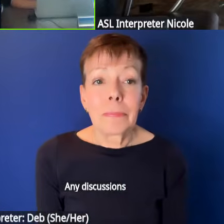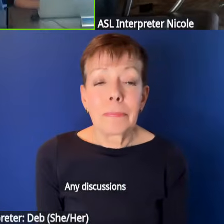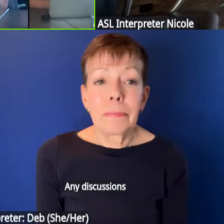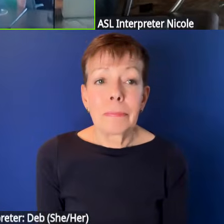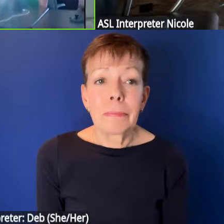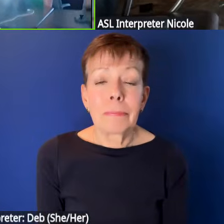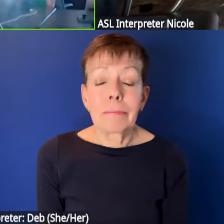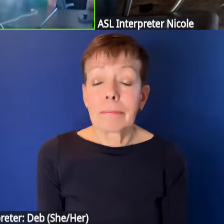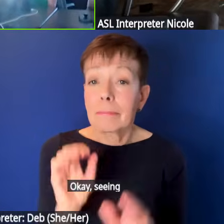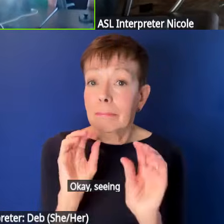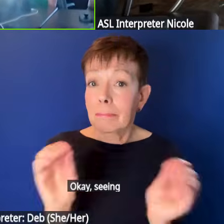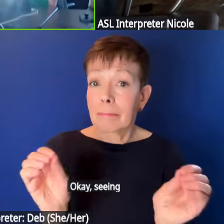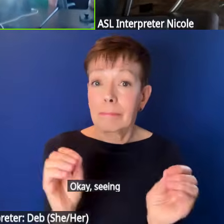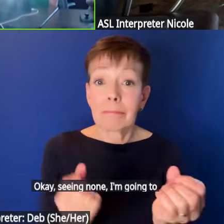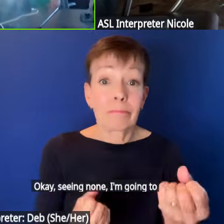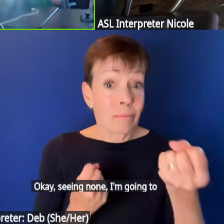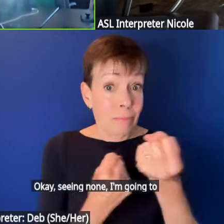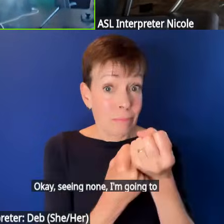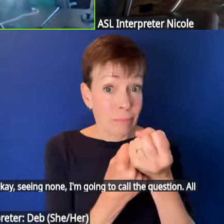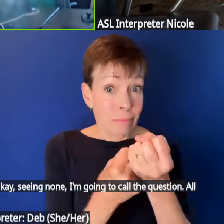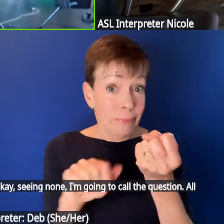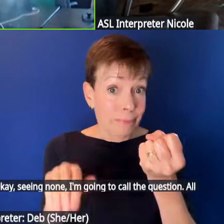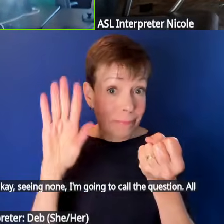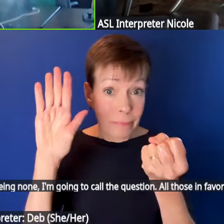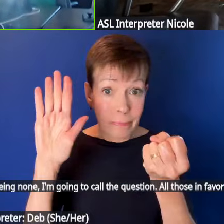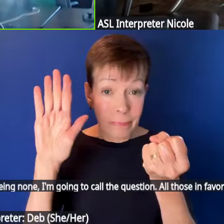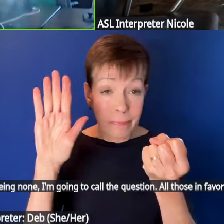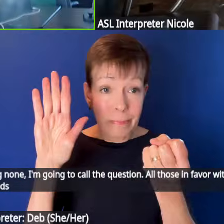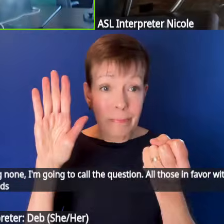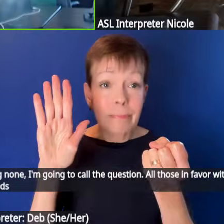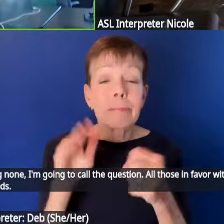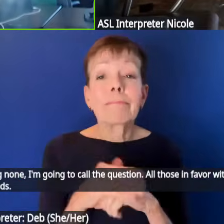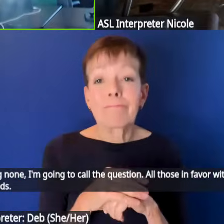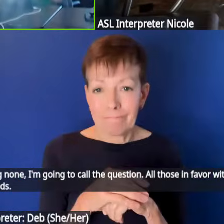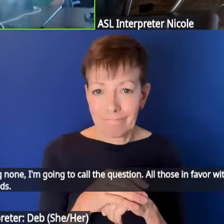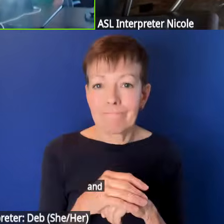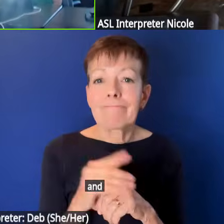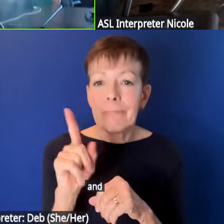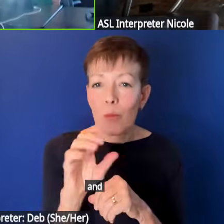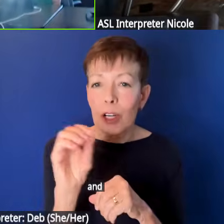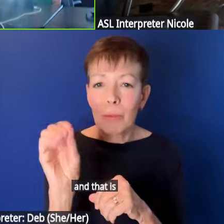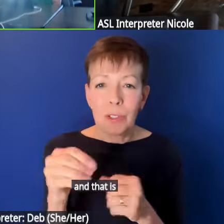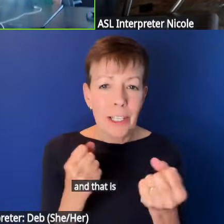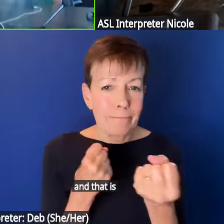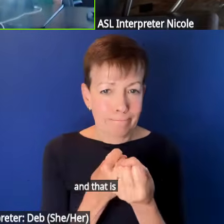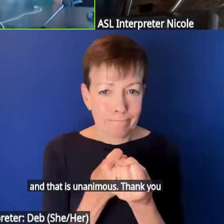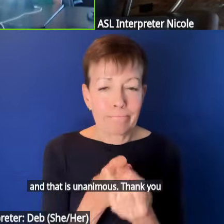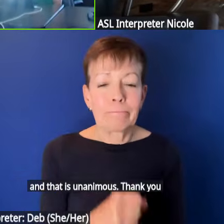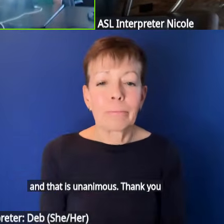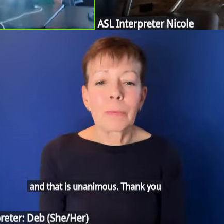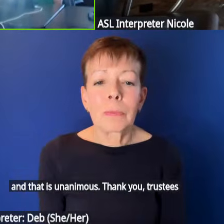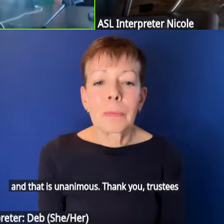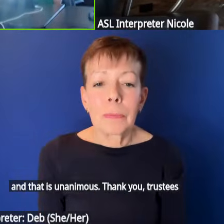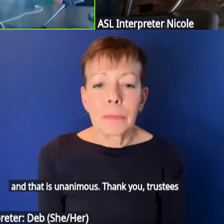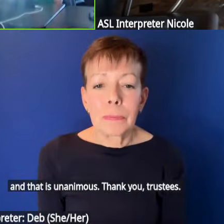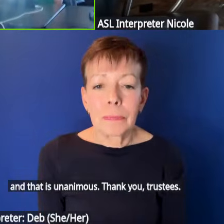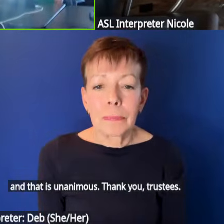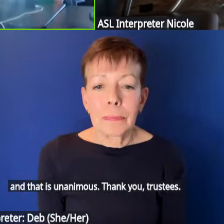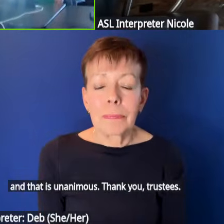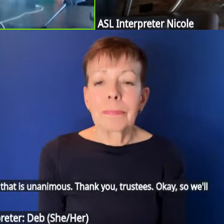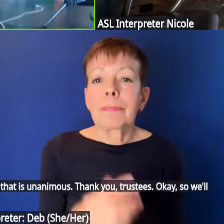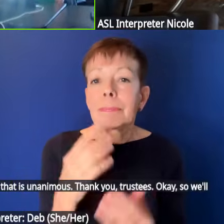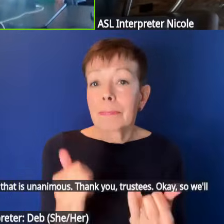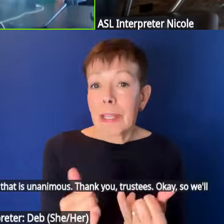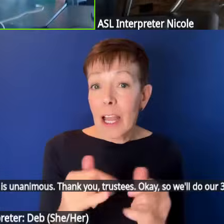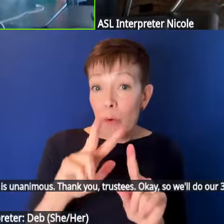Okay, seeing none, I'm going to call the question. All those in favor with a show of hands. And that is unanimous. Thank you, trustees. Okay, so we'll do our